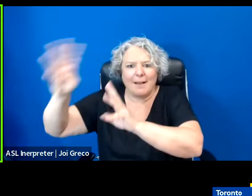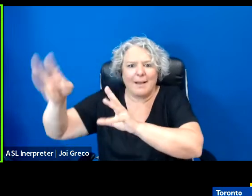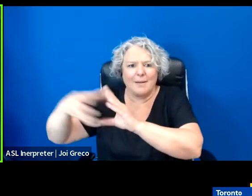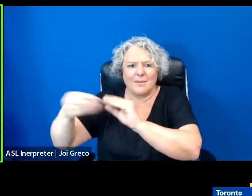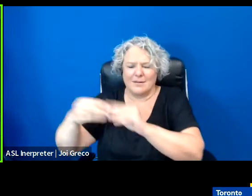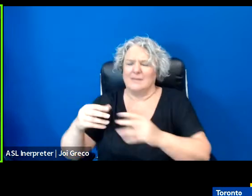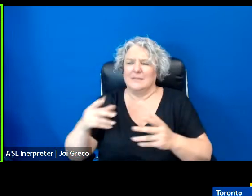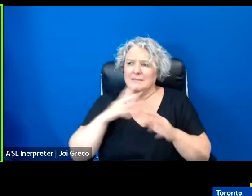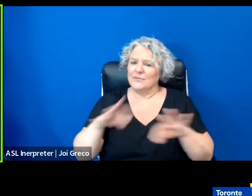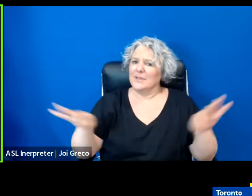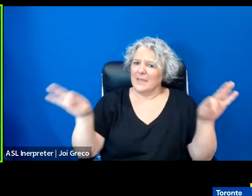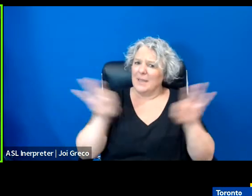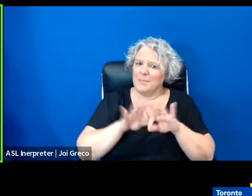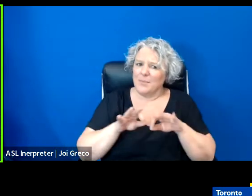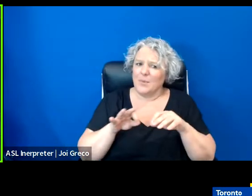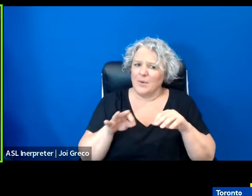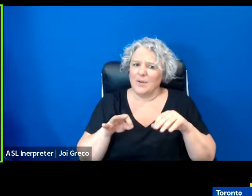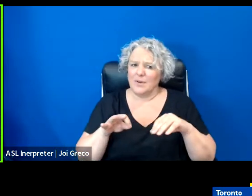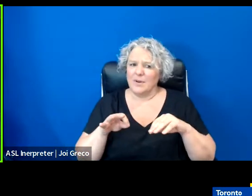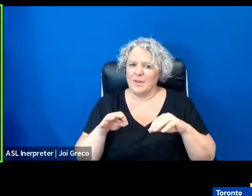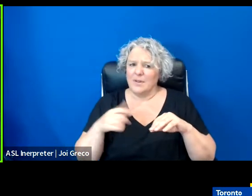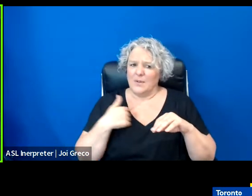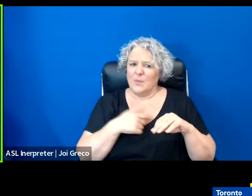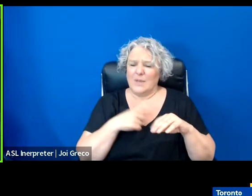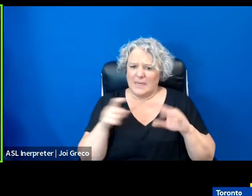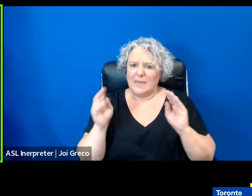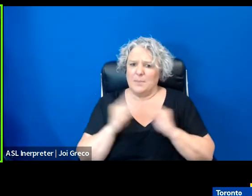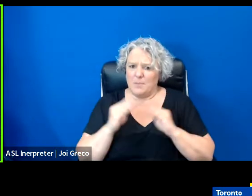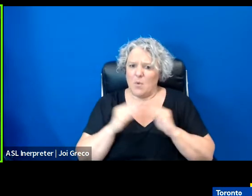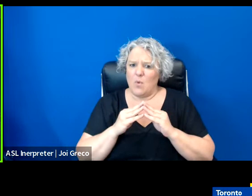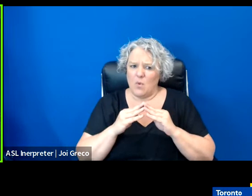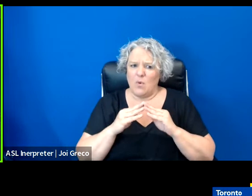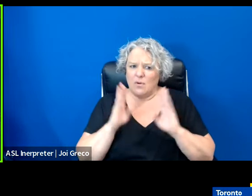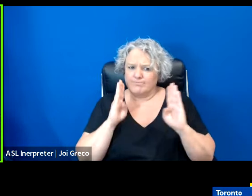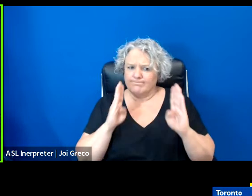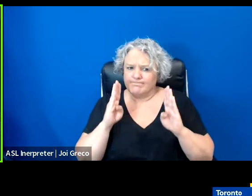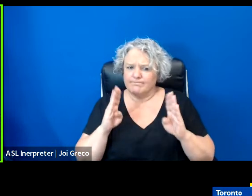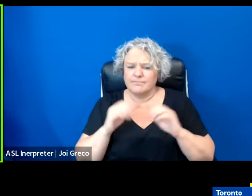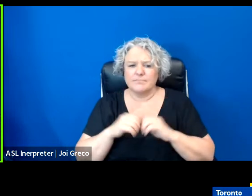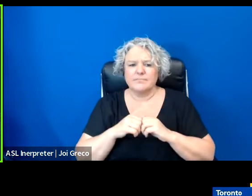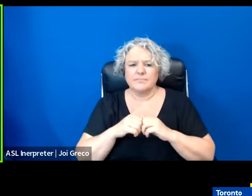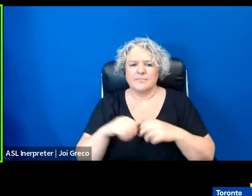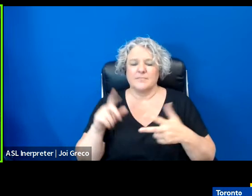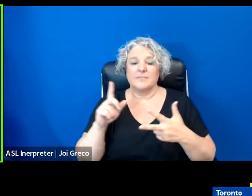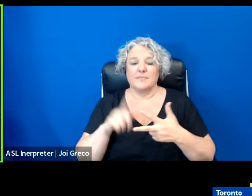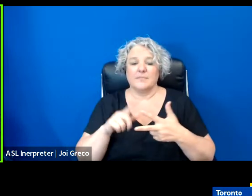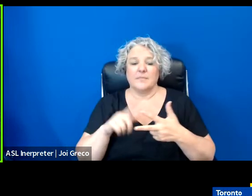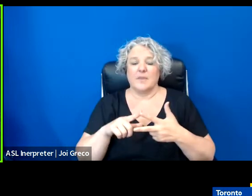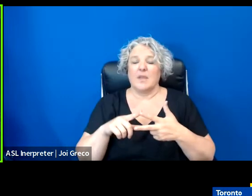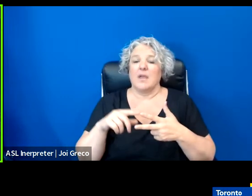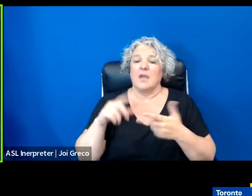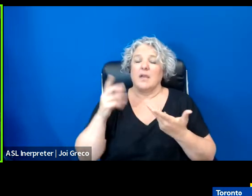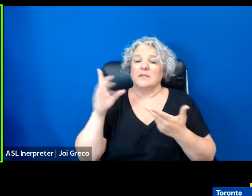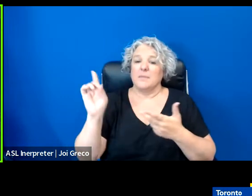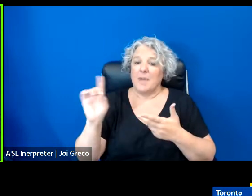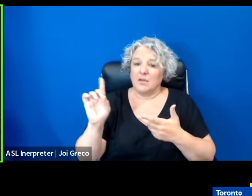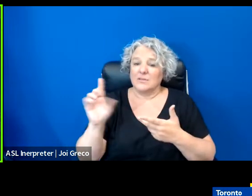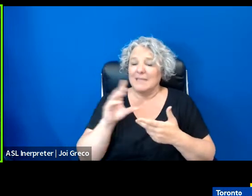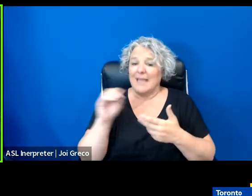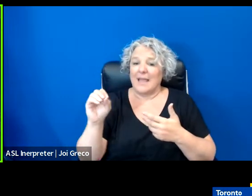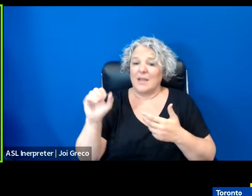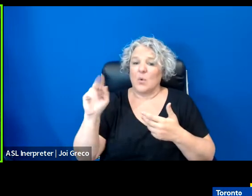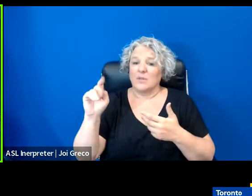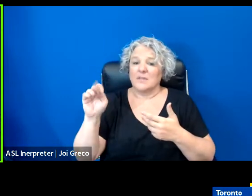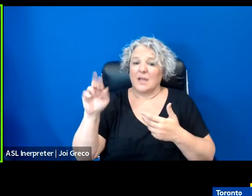tremendously important. It's something we need more of. How to distinguish between democracy and autocracy